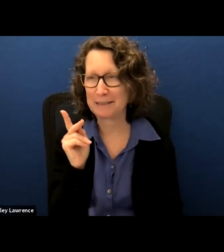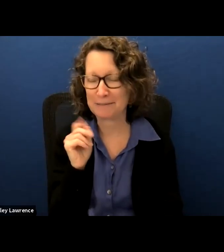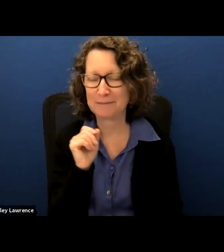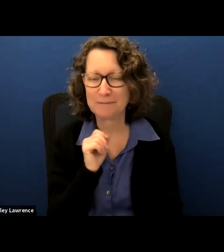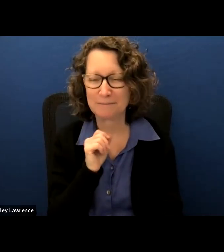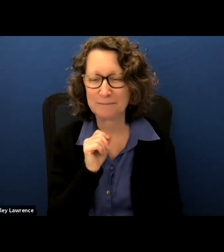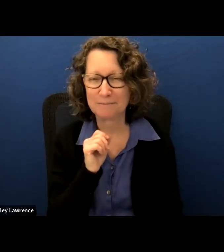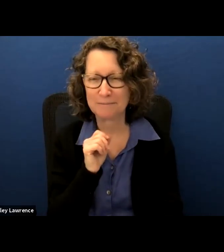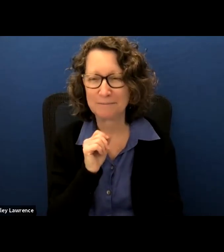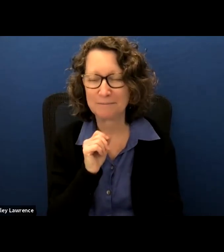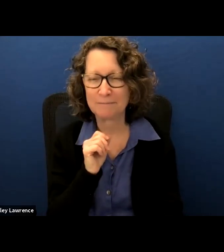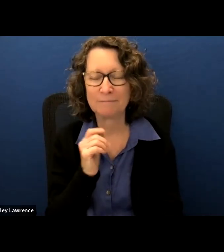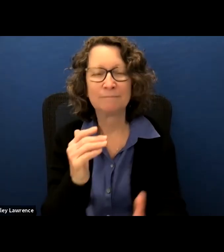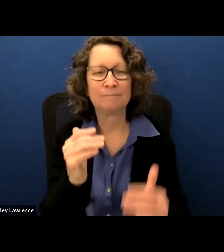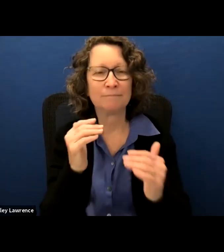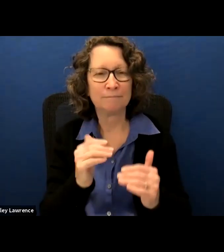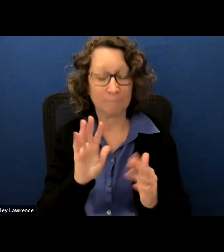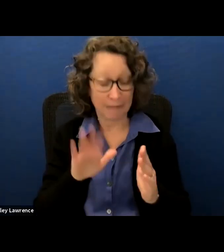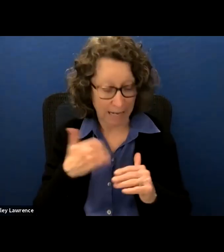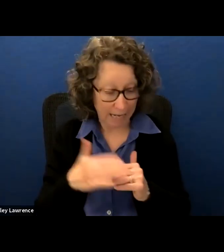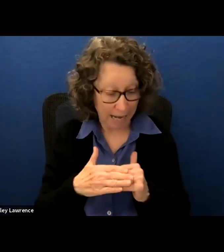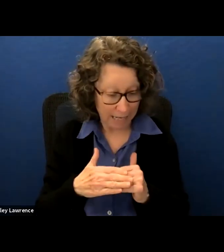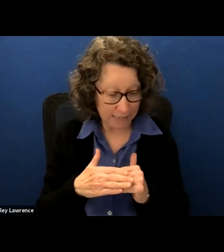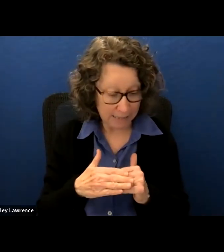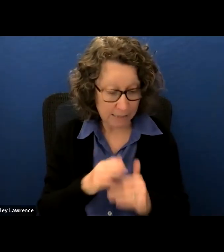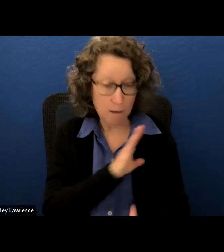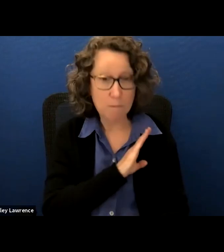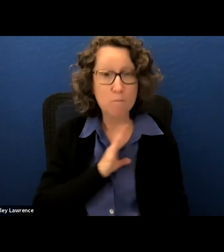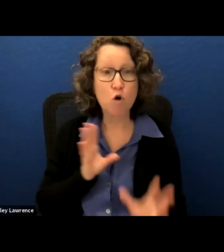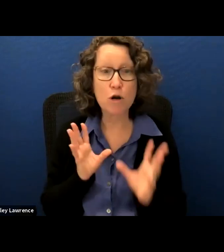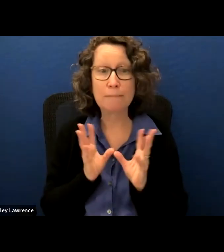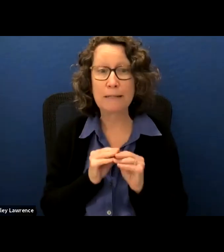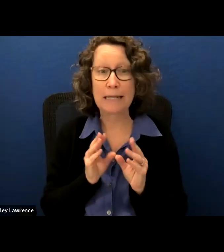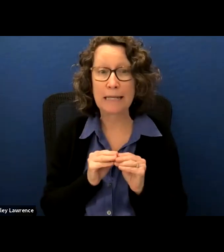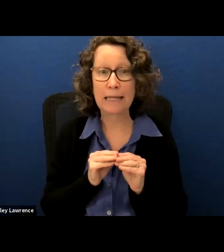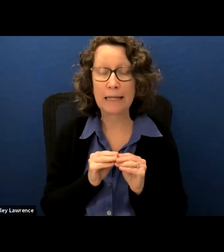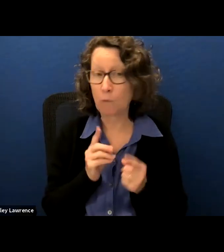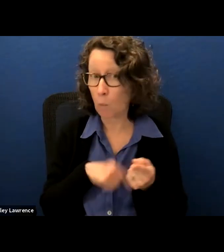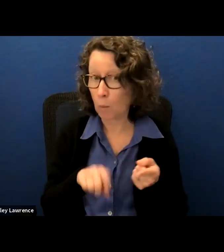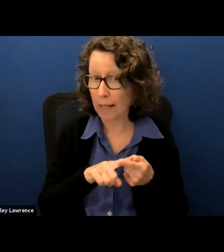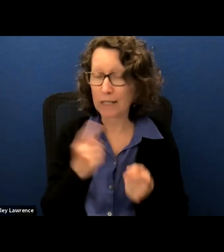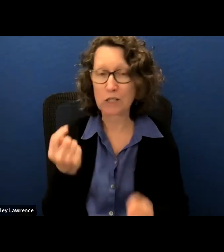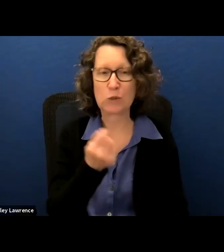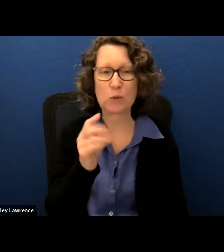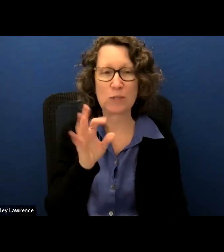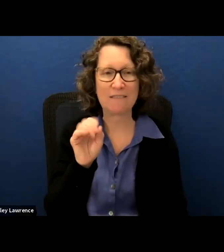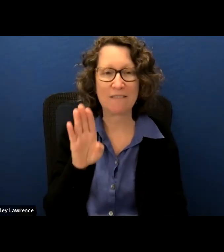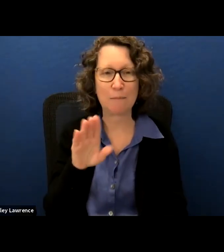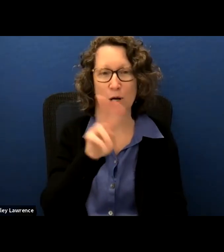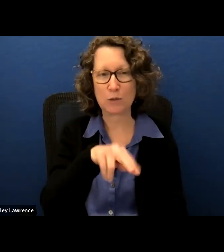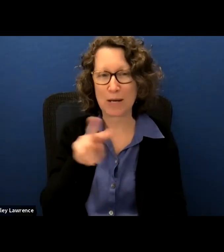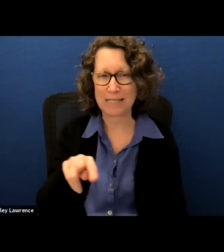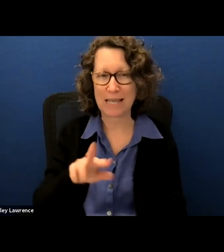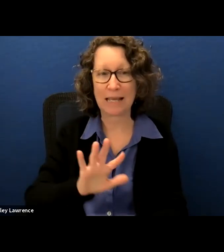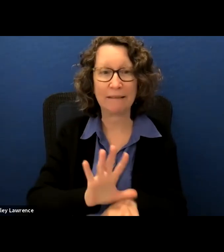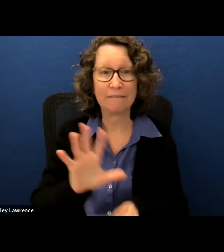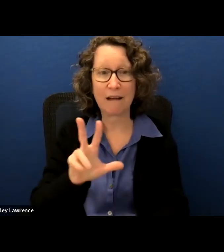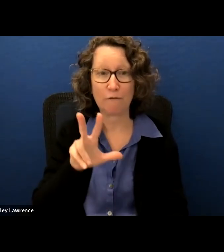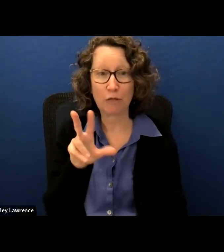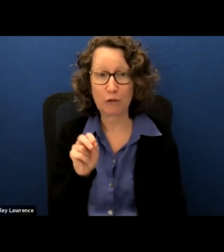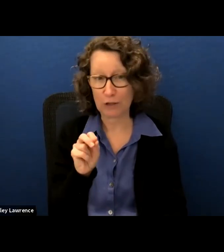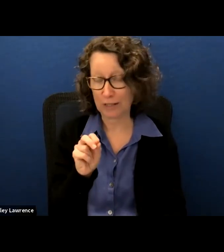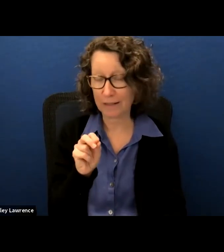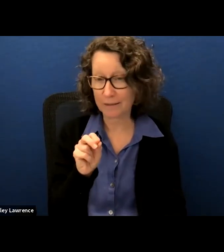The next board meeting will be on Tuesday, February 22nd at 5:30